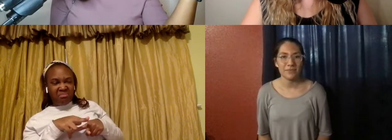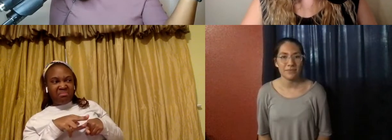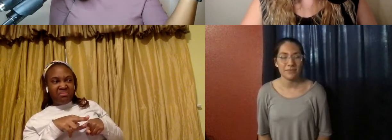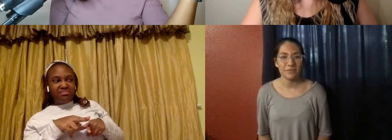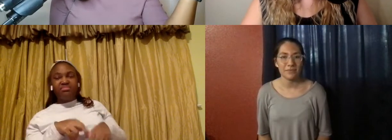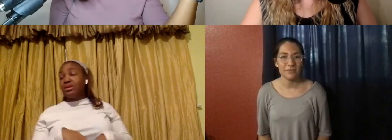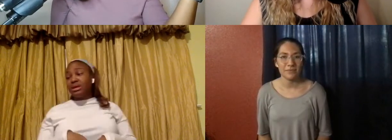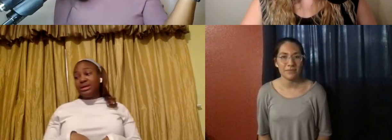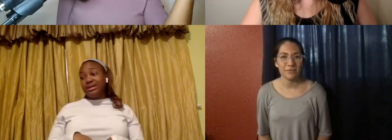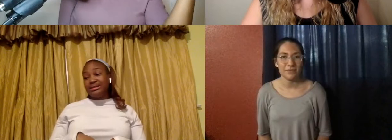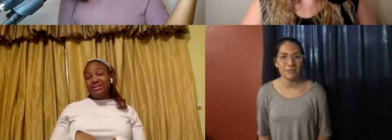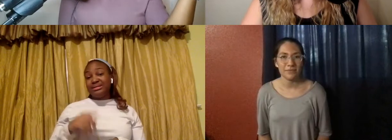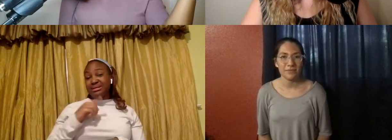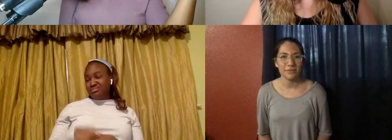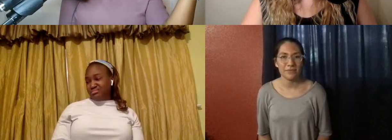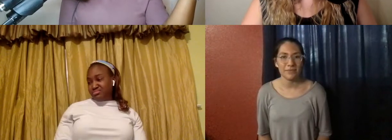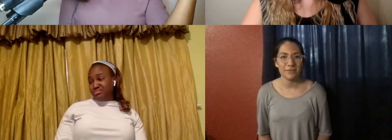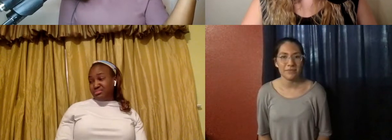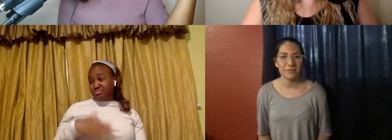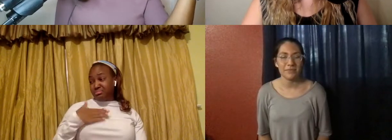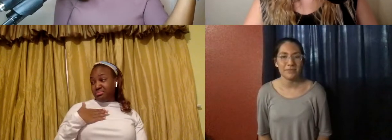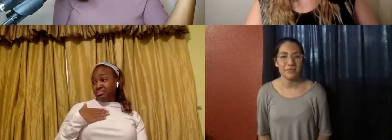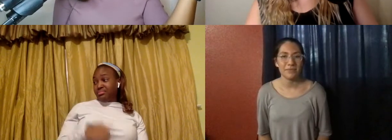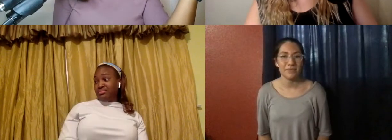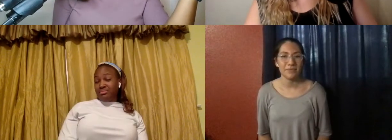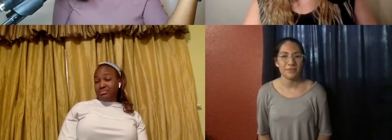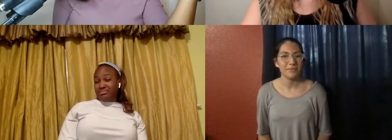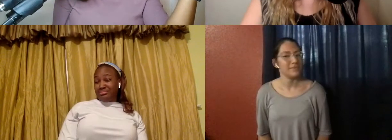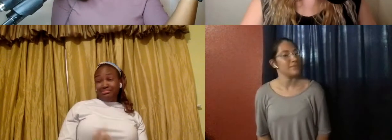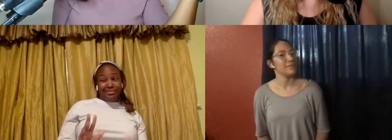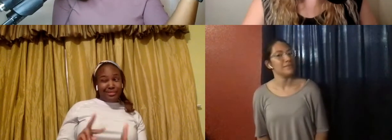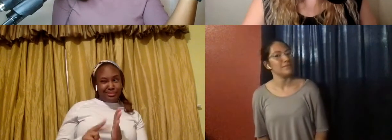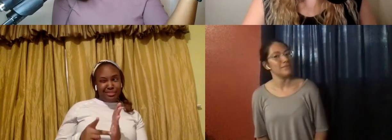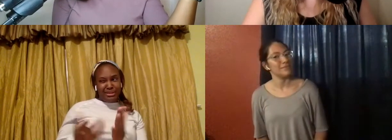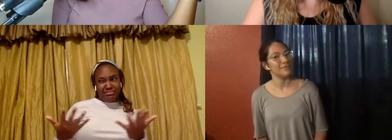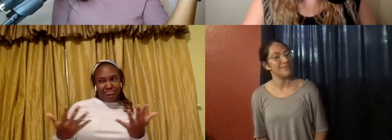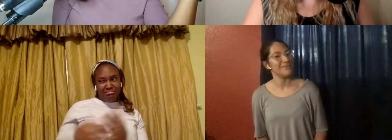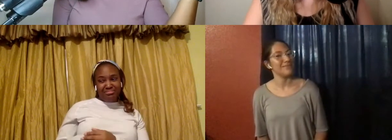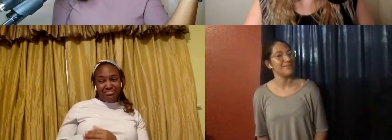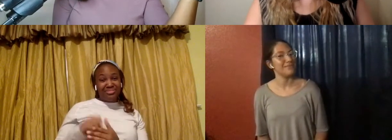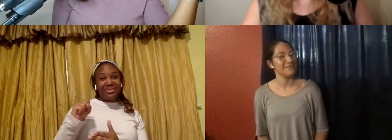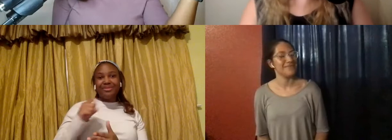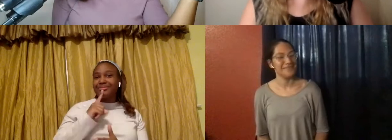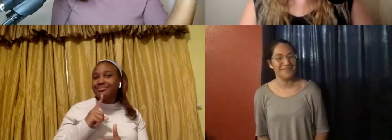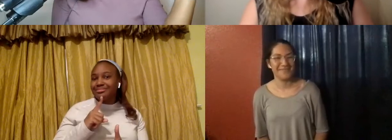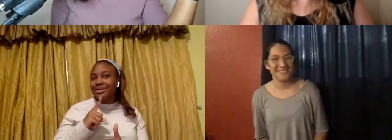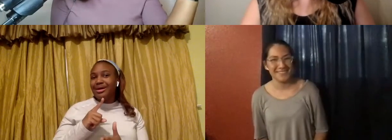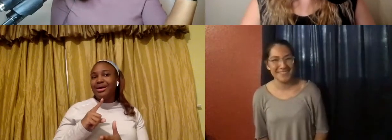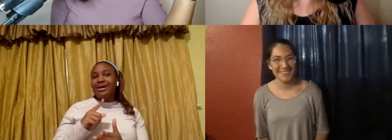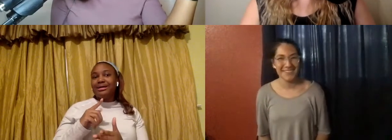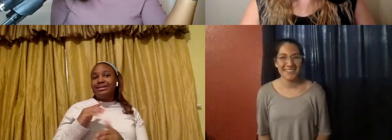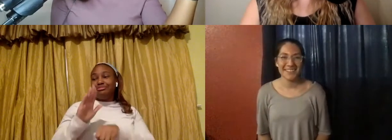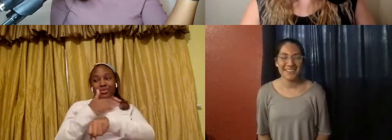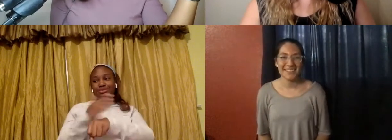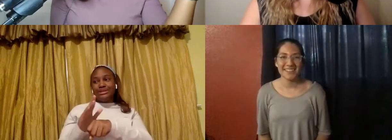and I literally like did one of these, like, I mean, exactly. Like, I was like music stop,